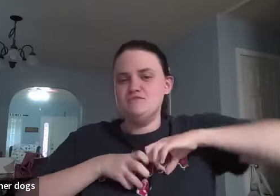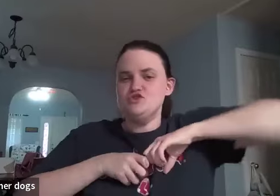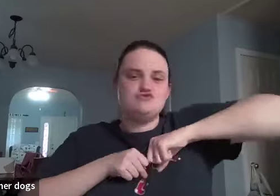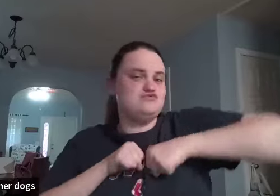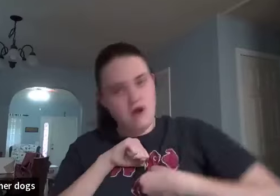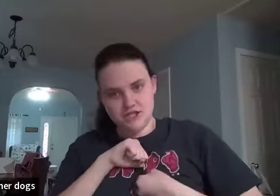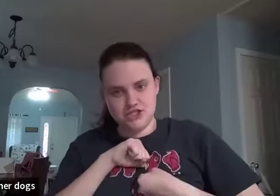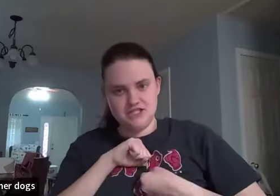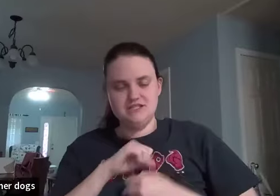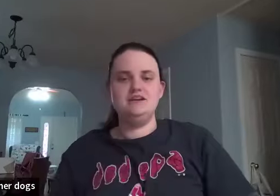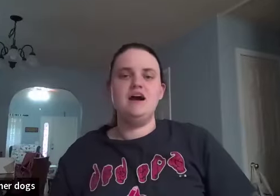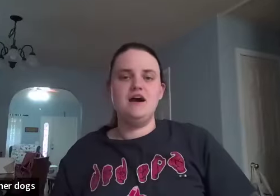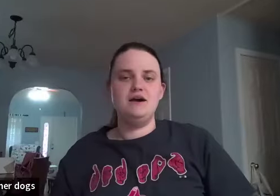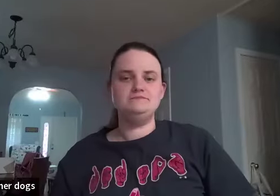I'm crushed. Um,